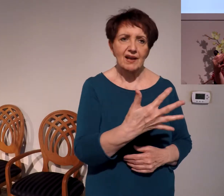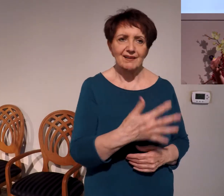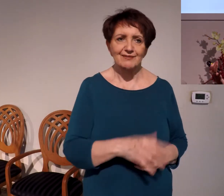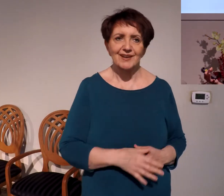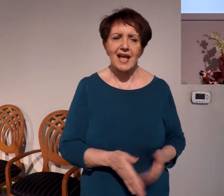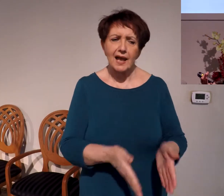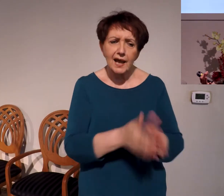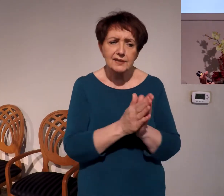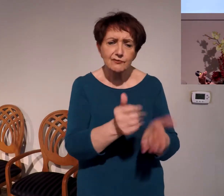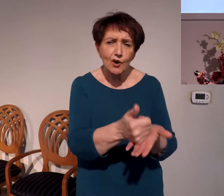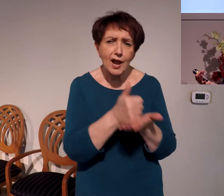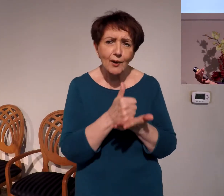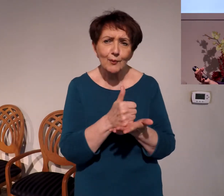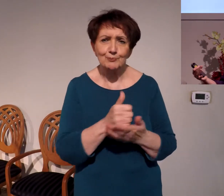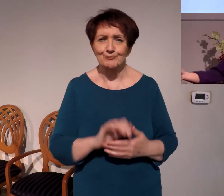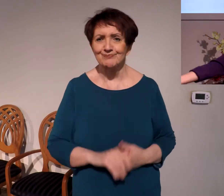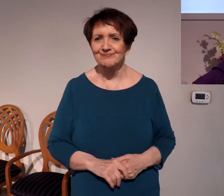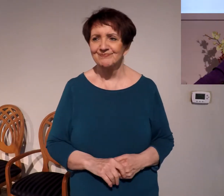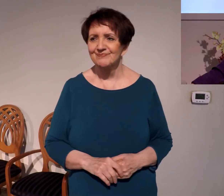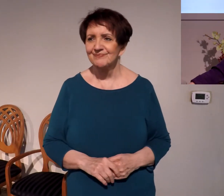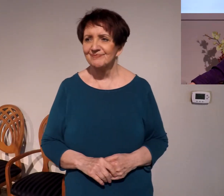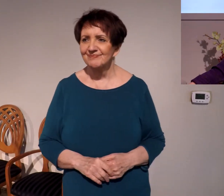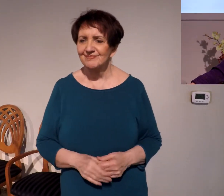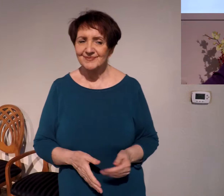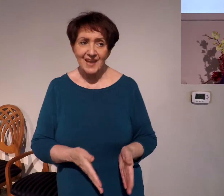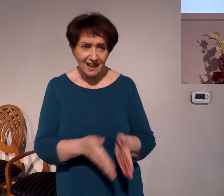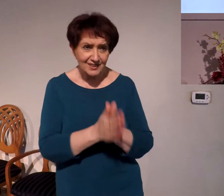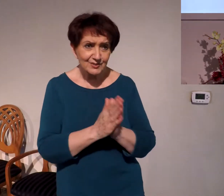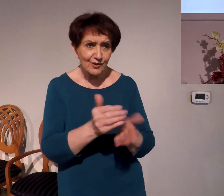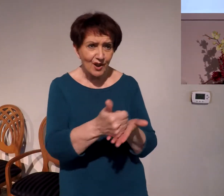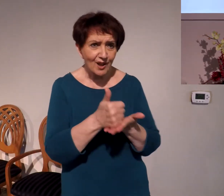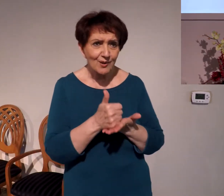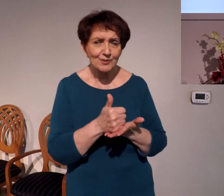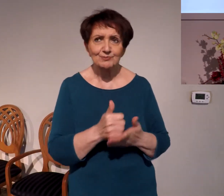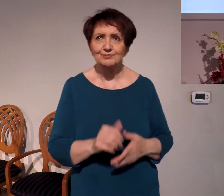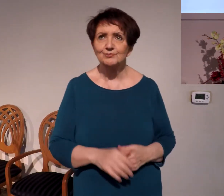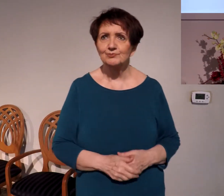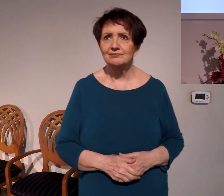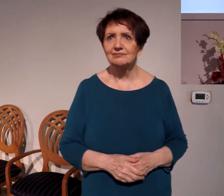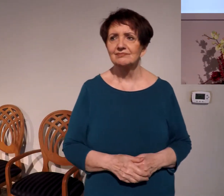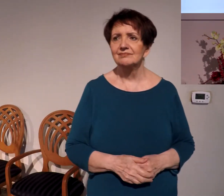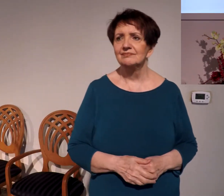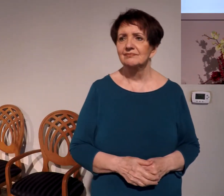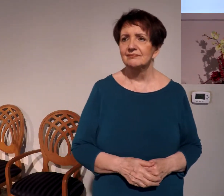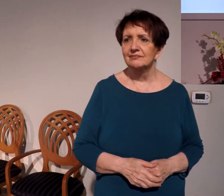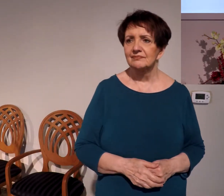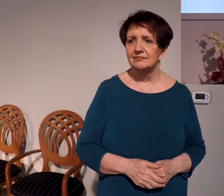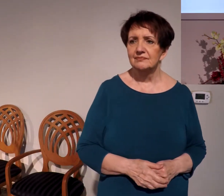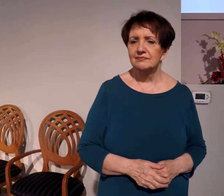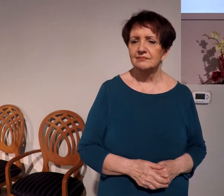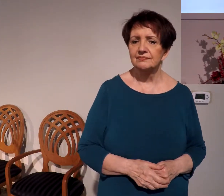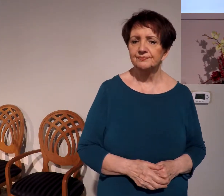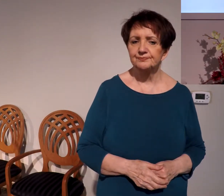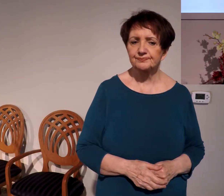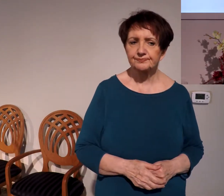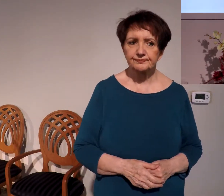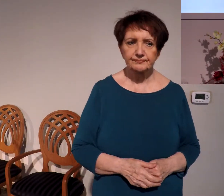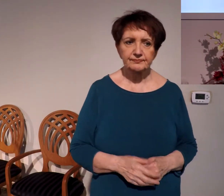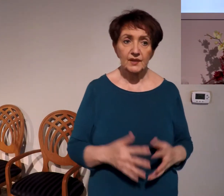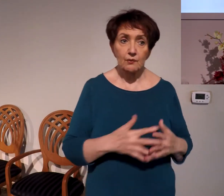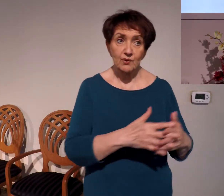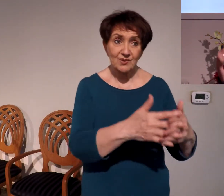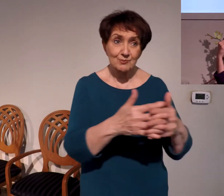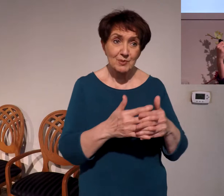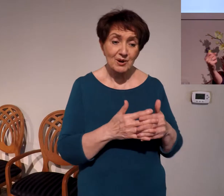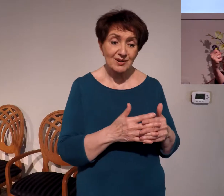ask for help. Ask for help. Oh, gosh. With our American culture